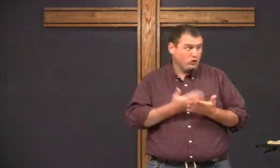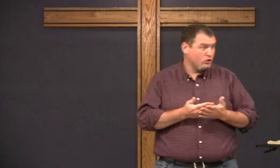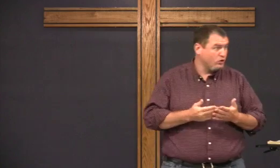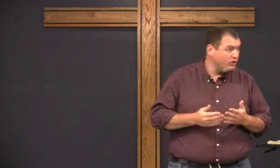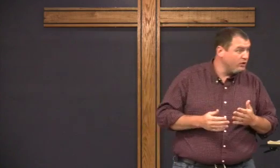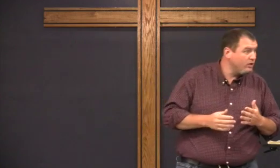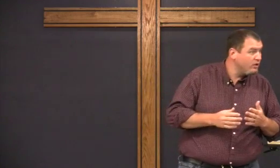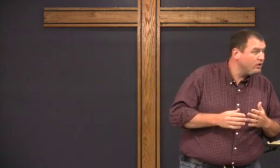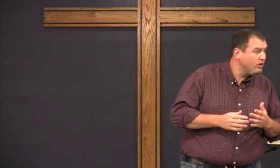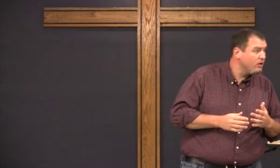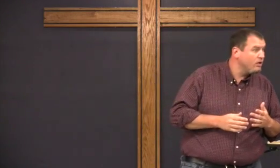Good.